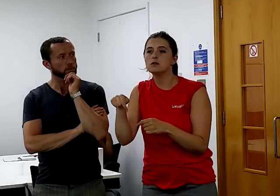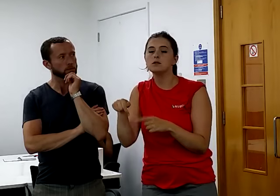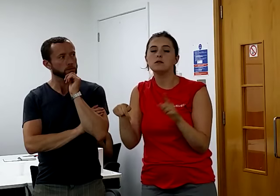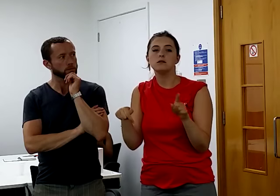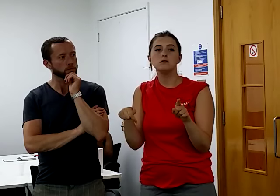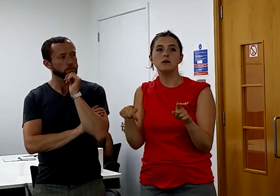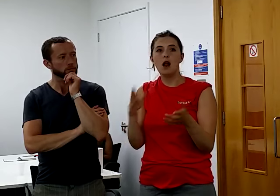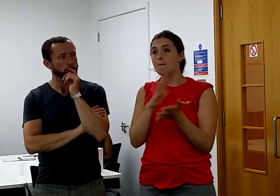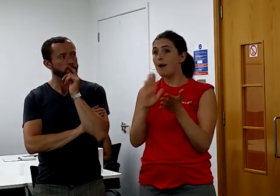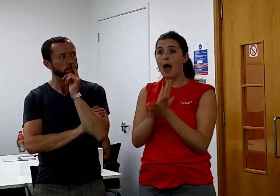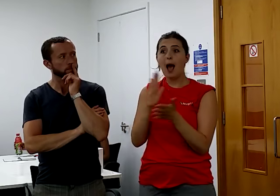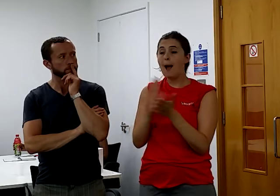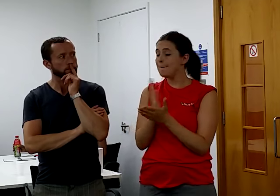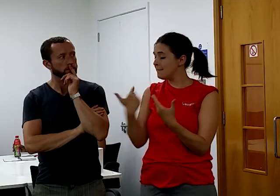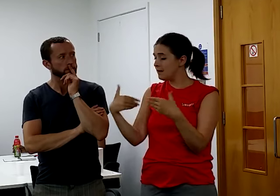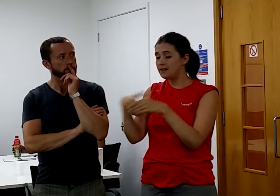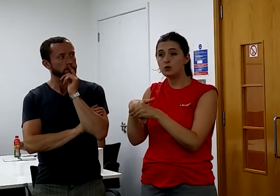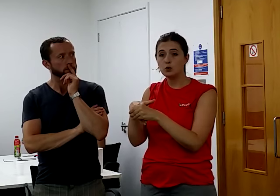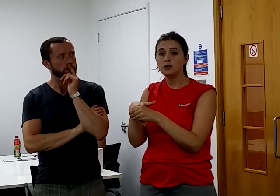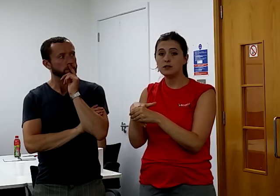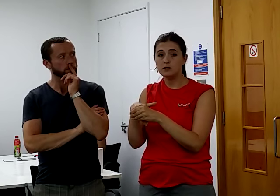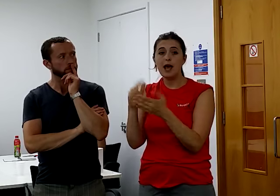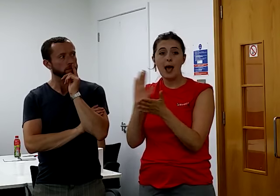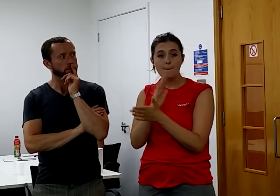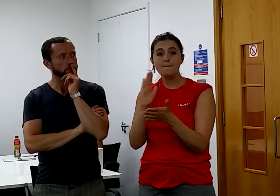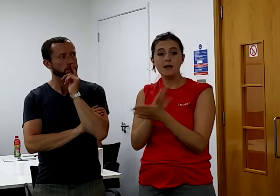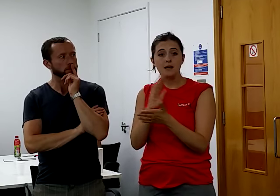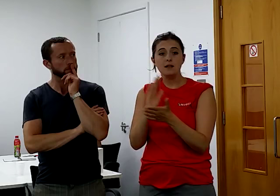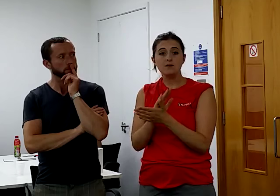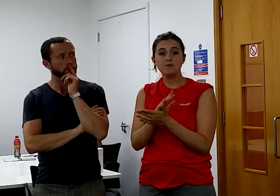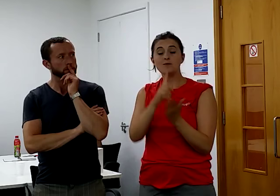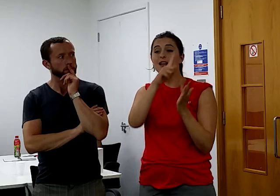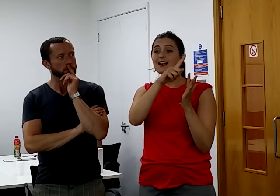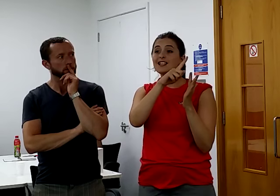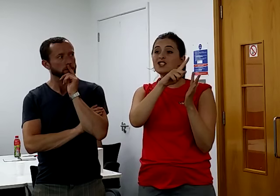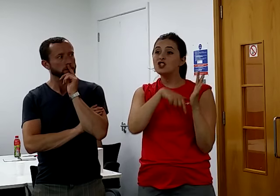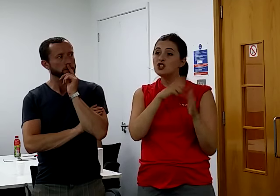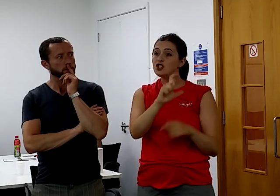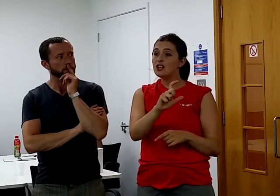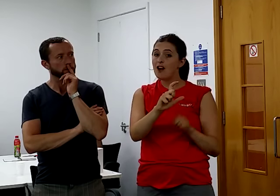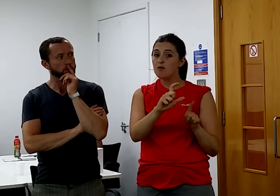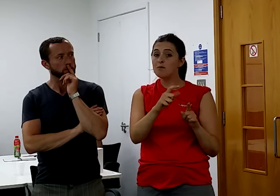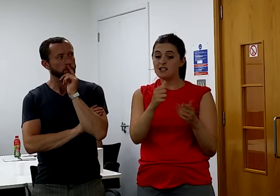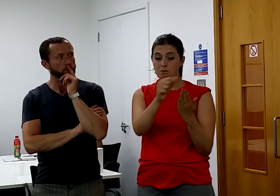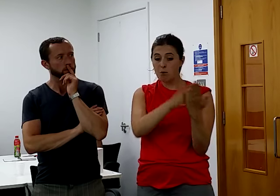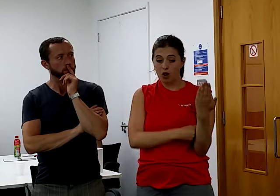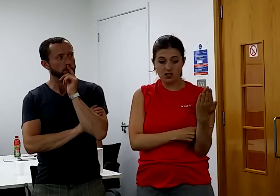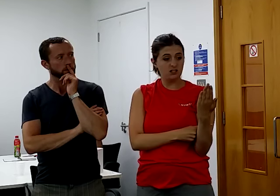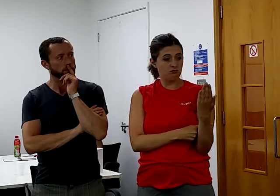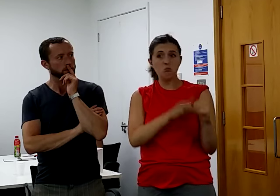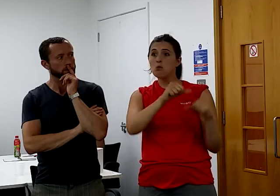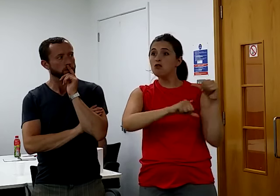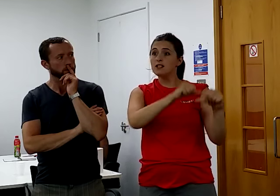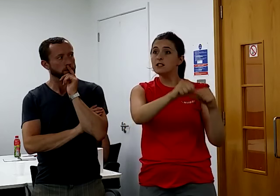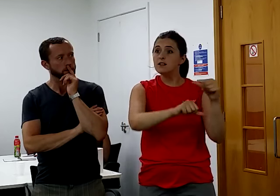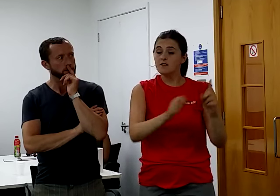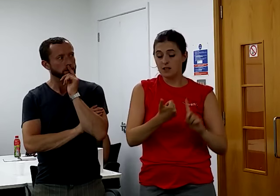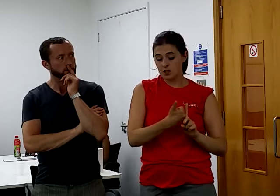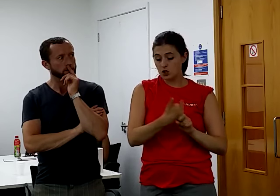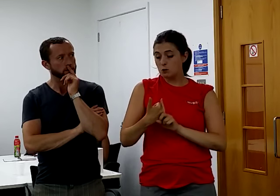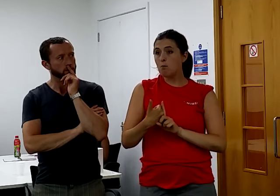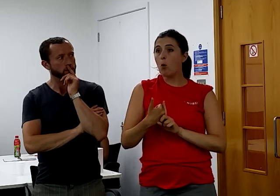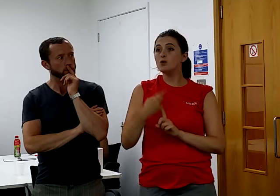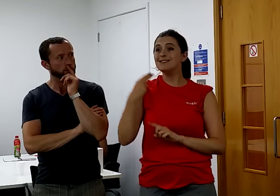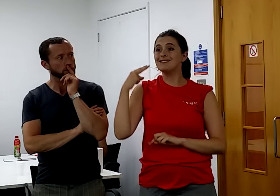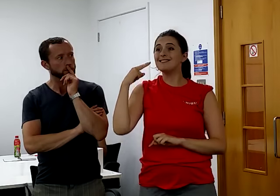I'm very glad that I did. Jeremy's policies are progressive. He supports disabled people. He supports poor